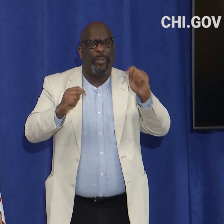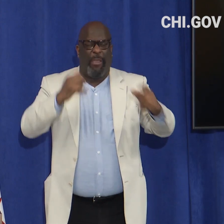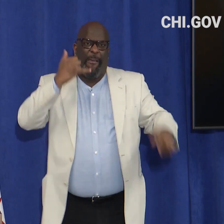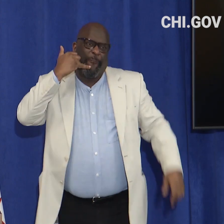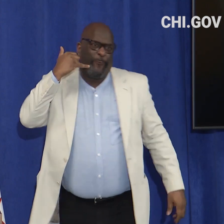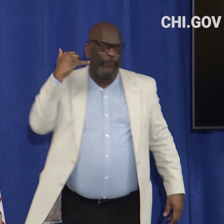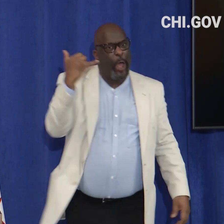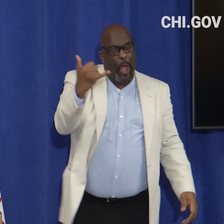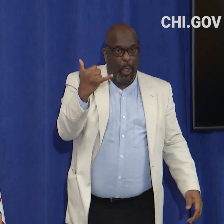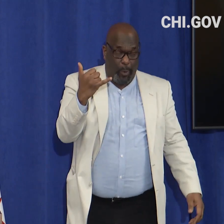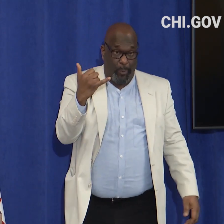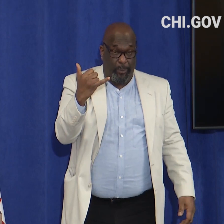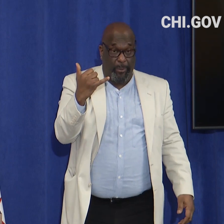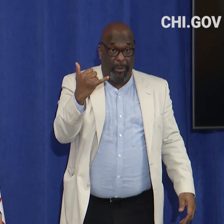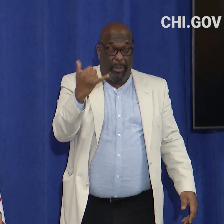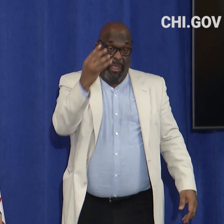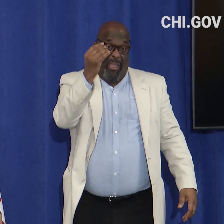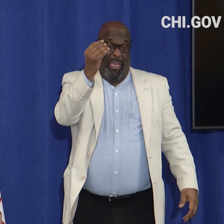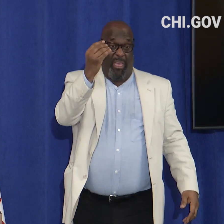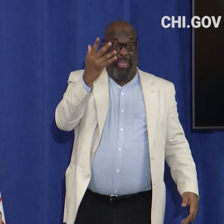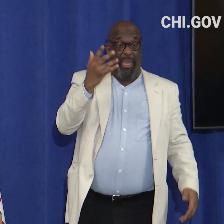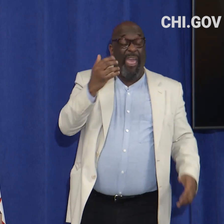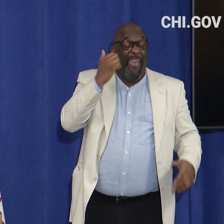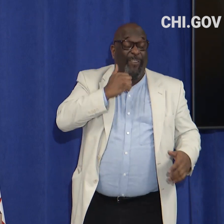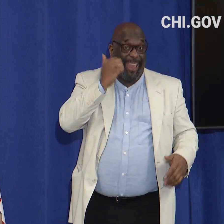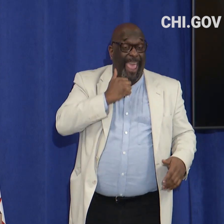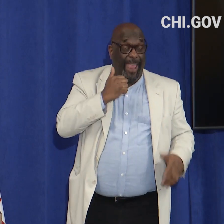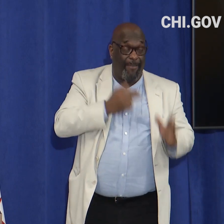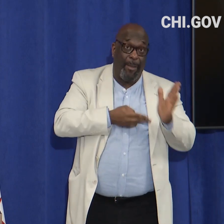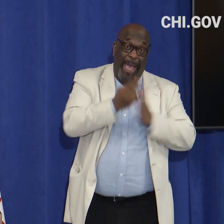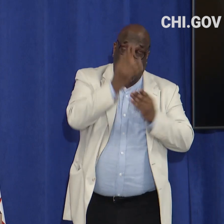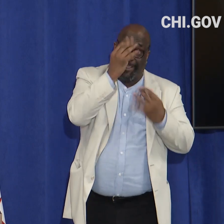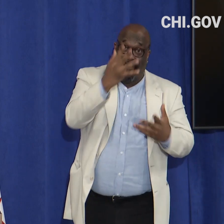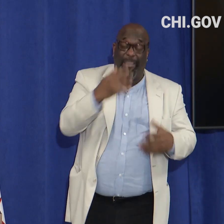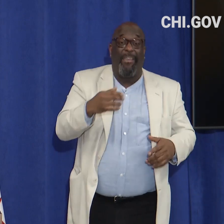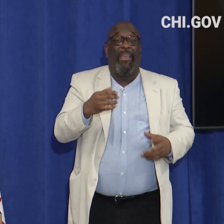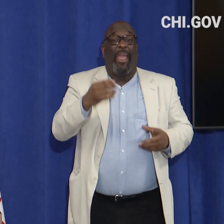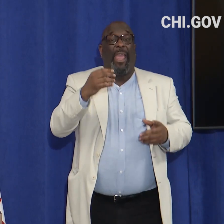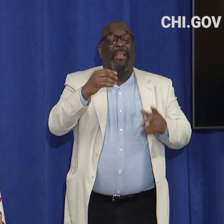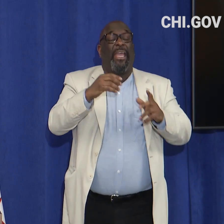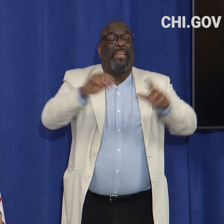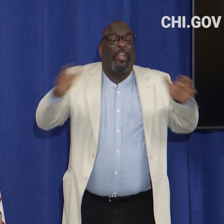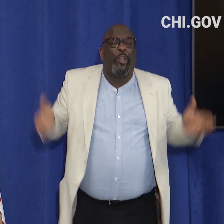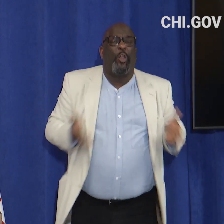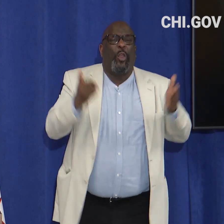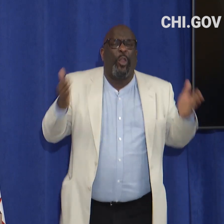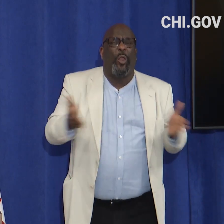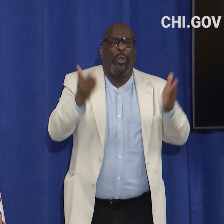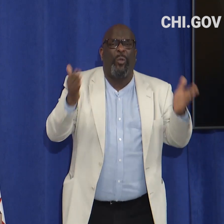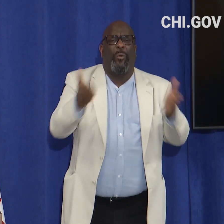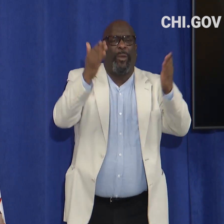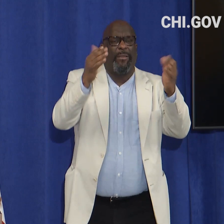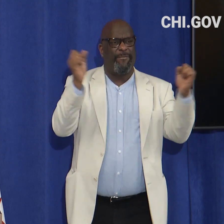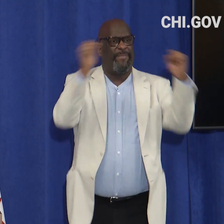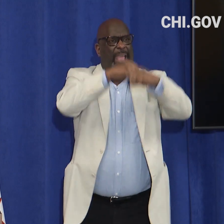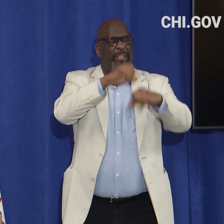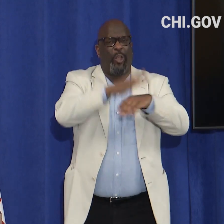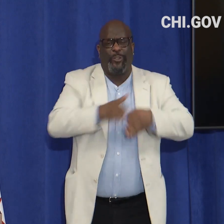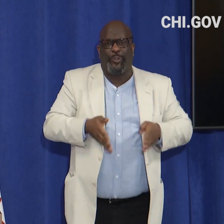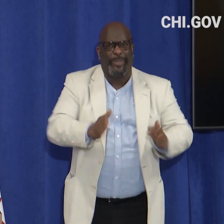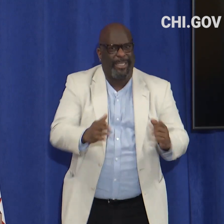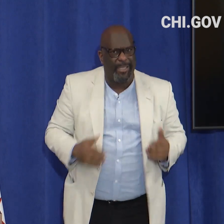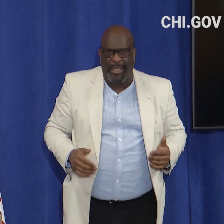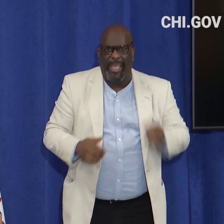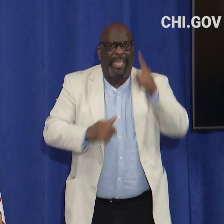week, and if I'm honest, every day, violence in our streets. He's not a leader. He's not trying to bring